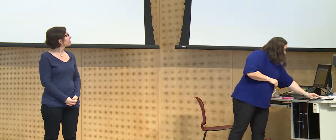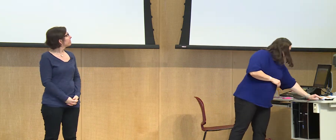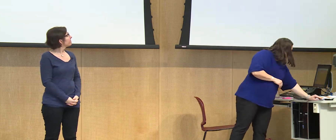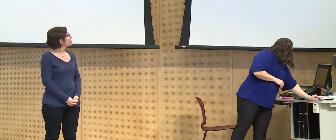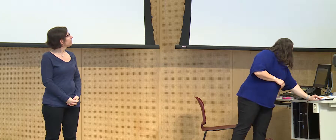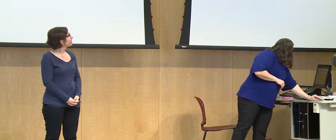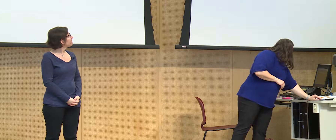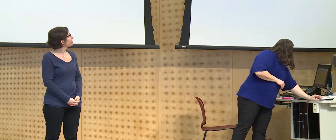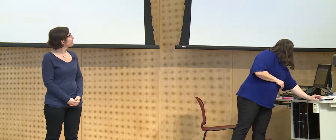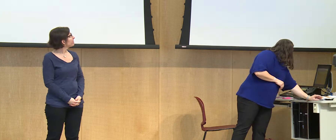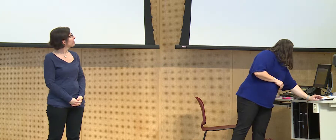So,